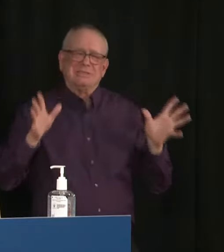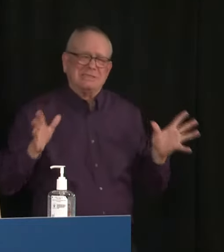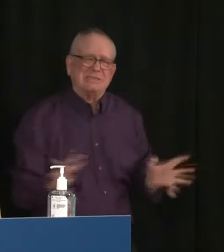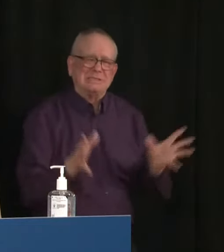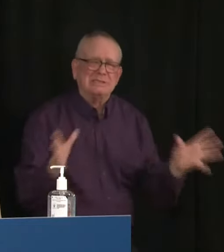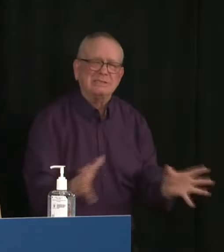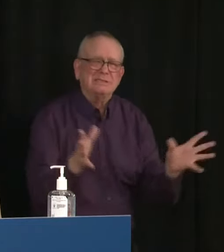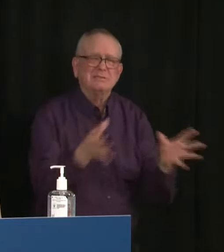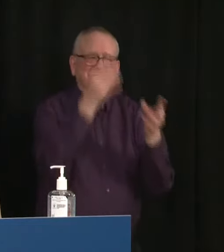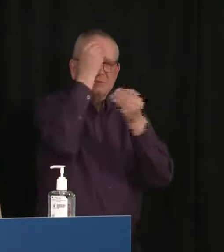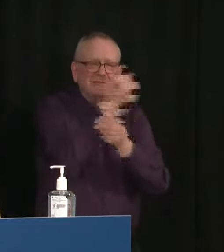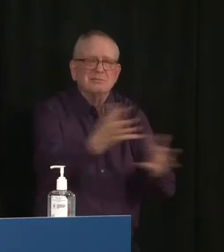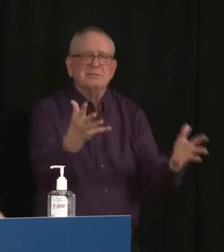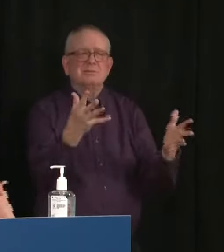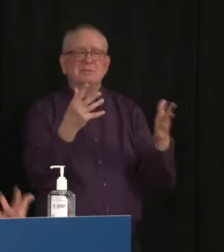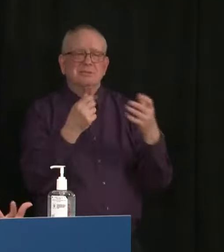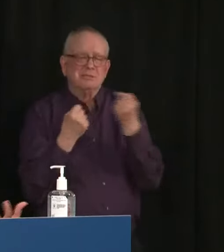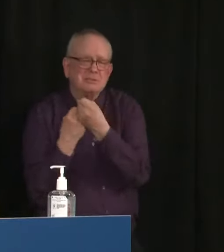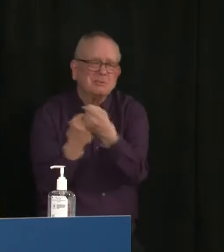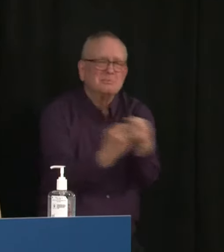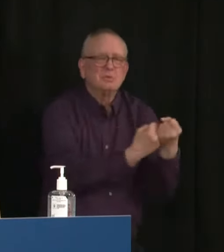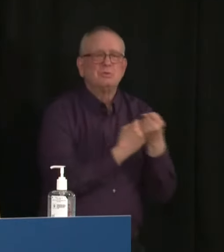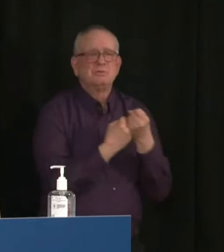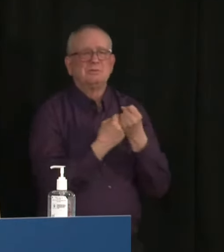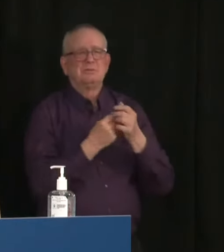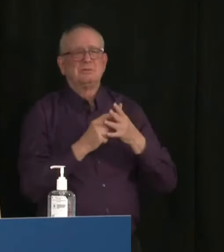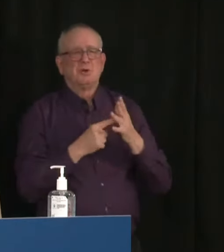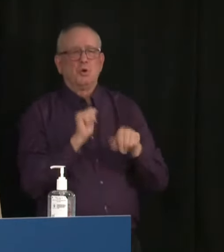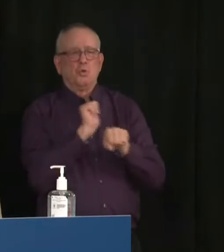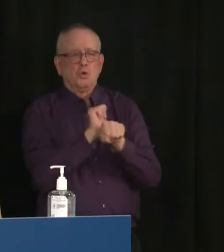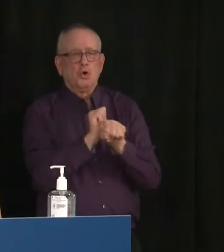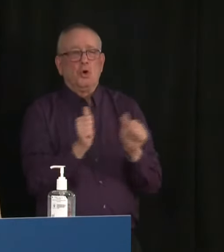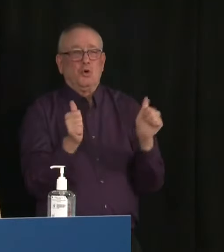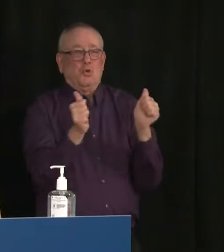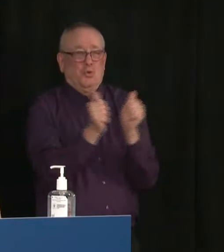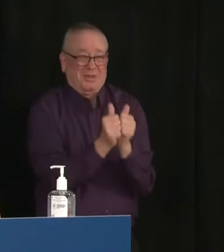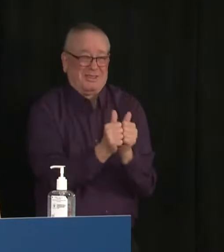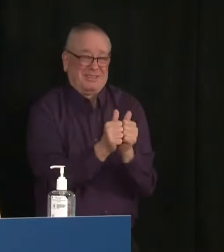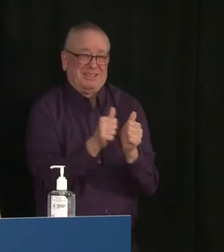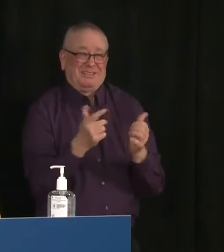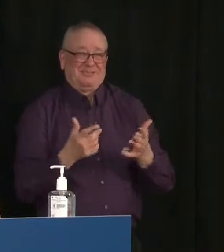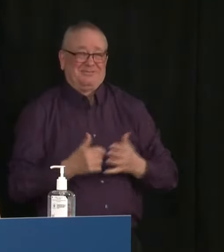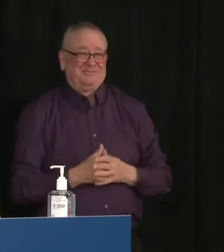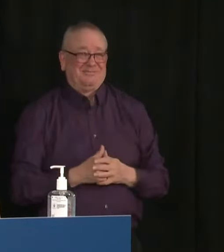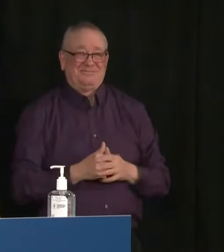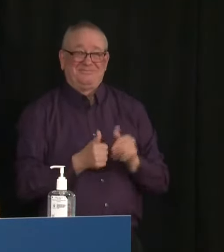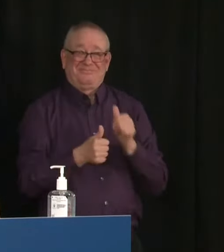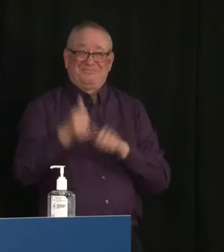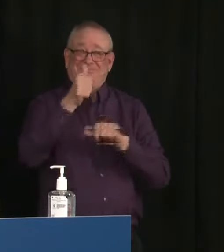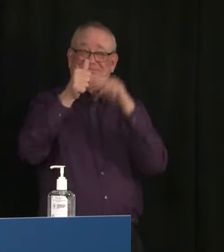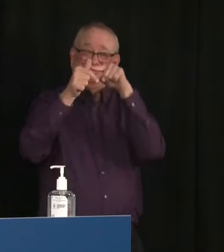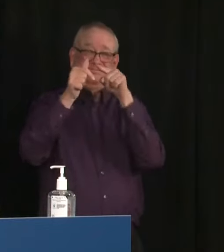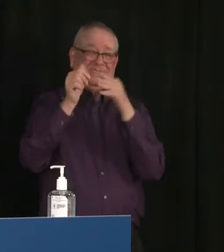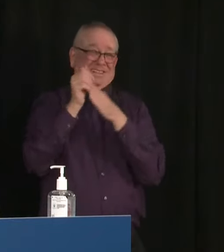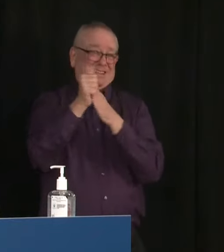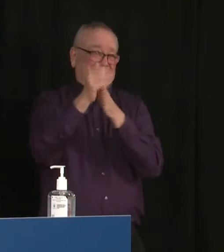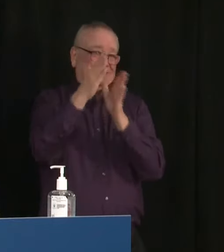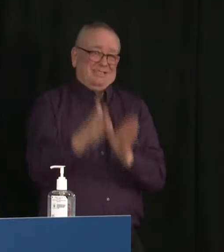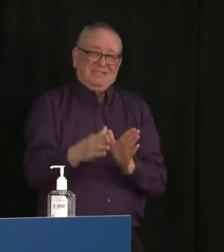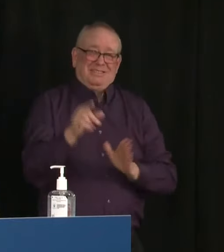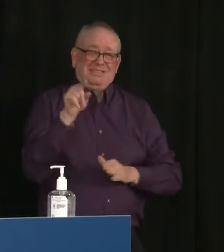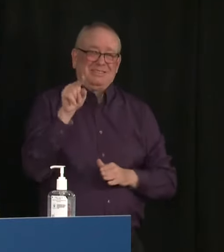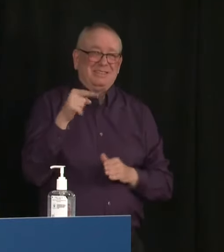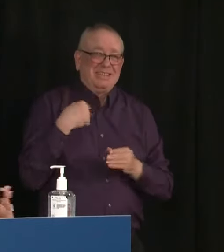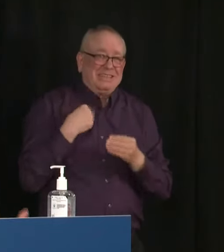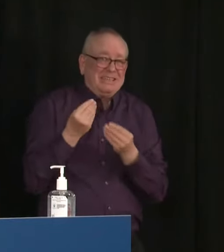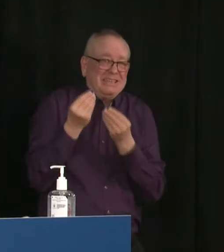difference. So we need to work with those who are influencers in their local communities to make sure that the